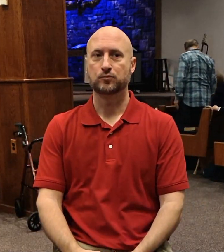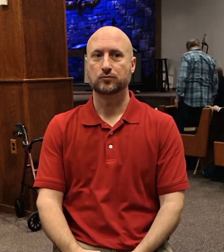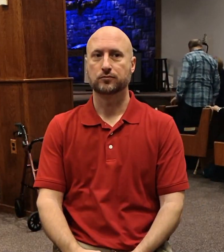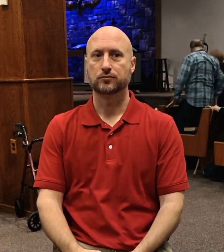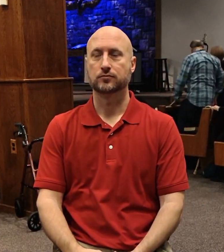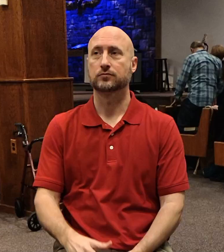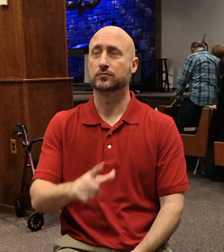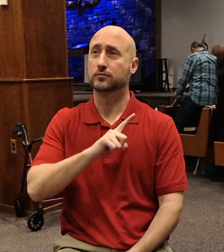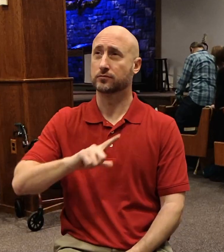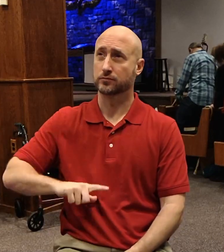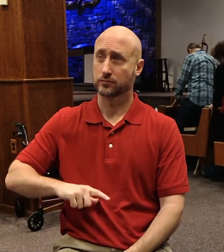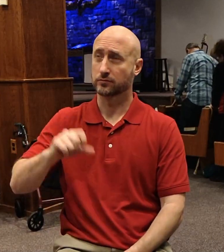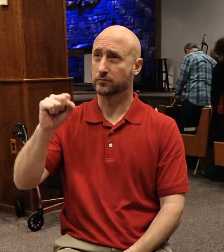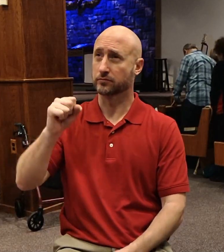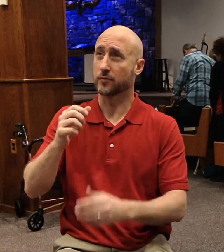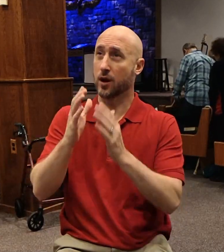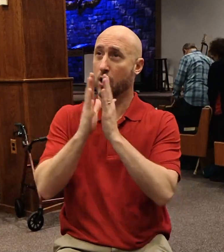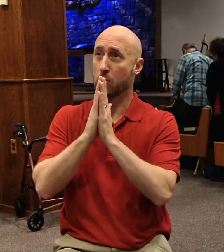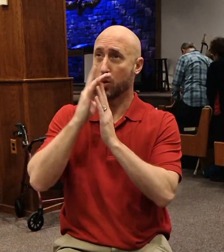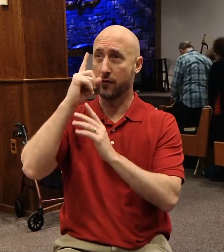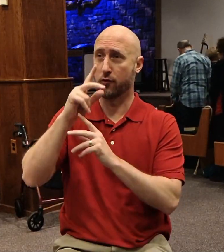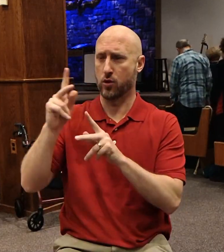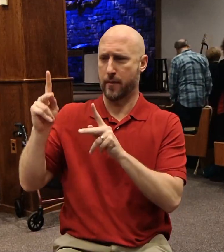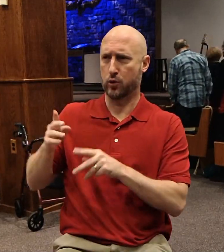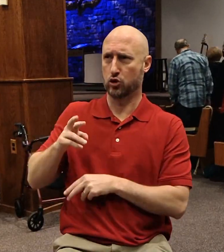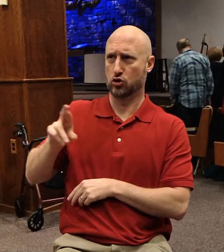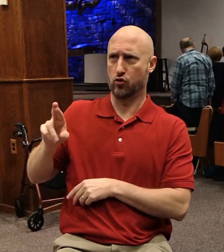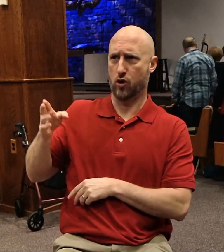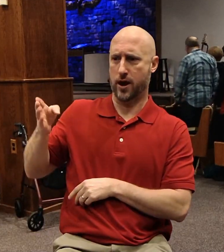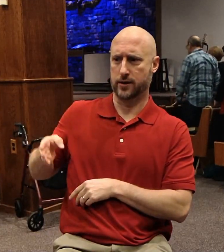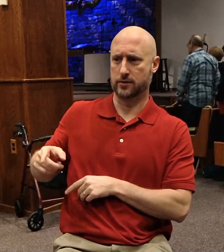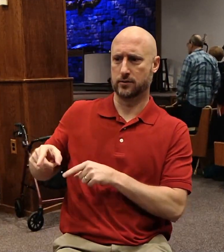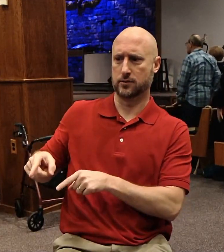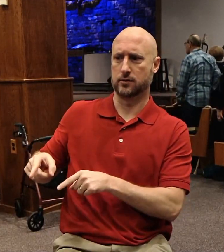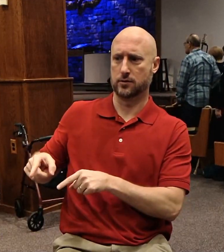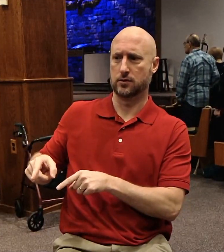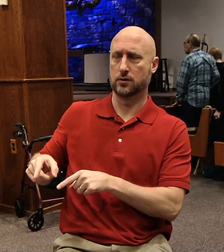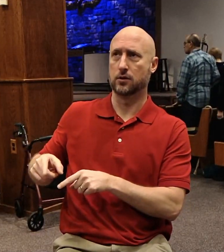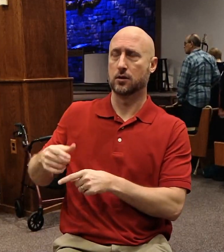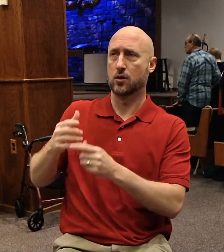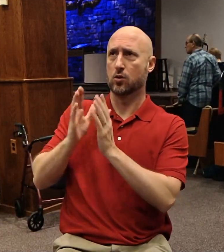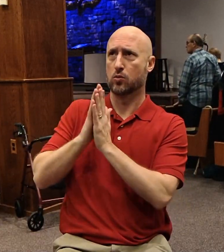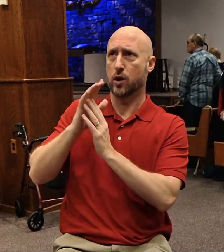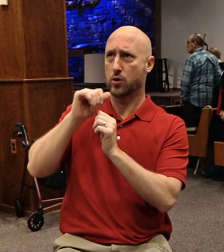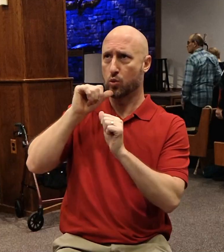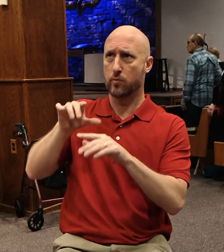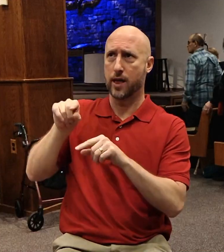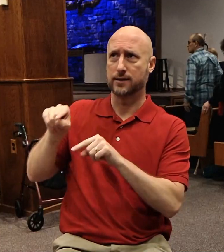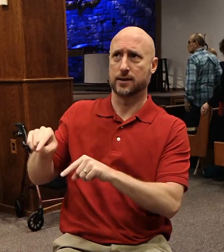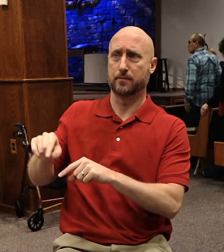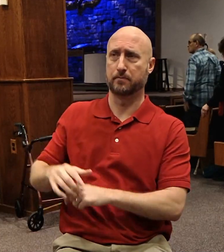Lord we pray for the person on our right whether we know them or not Lord that you would bless them Lord